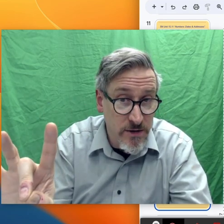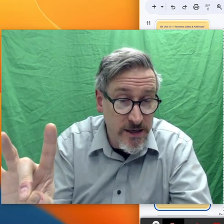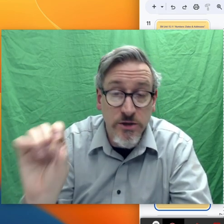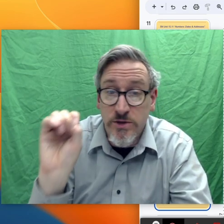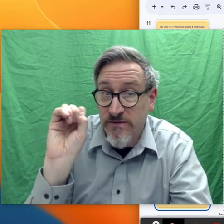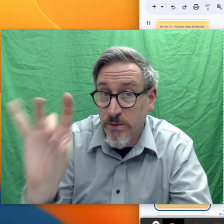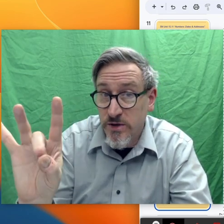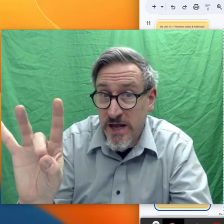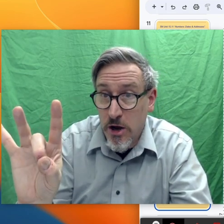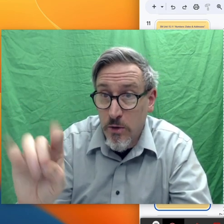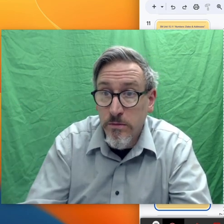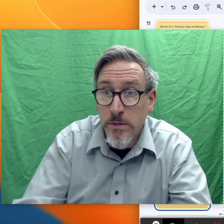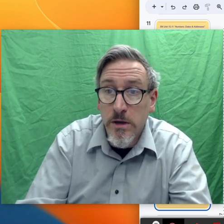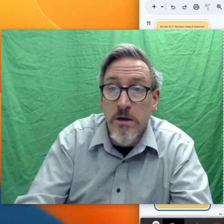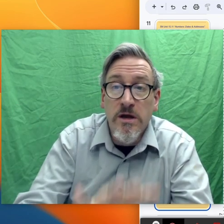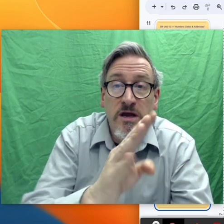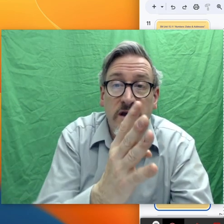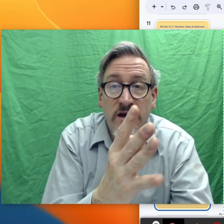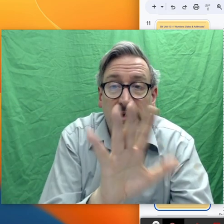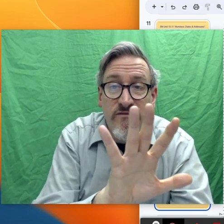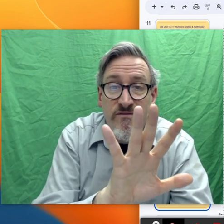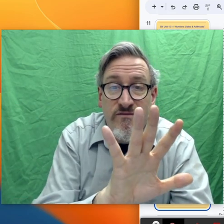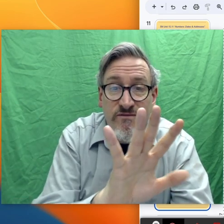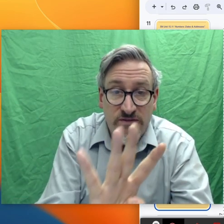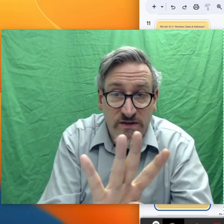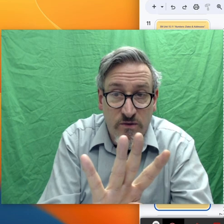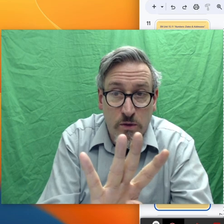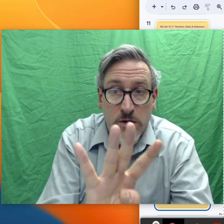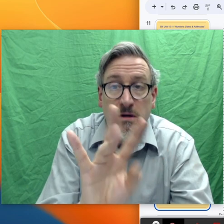2408, right? You definitely want to do that O.